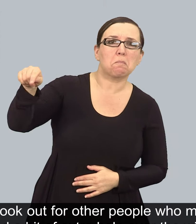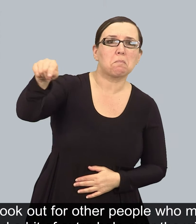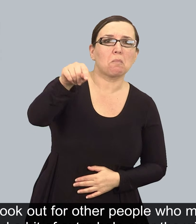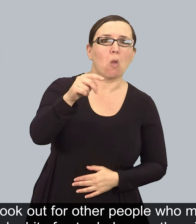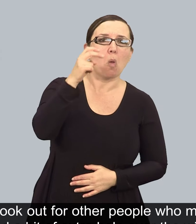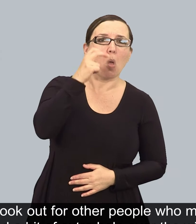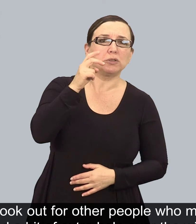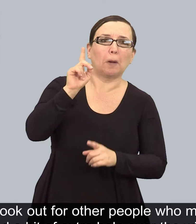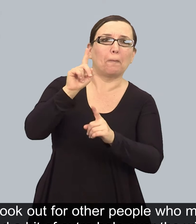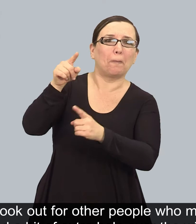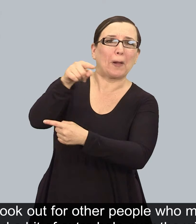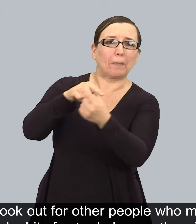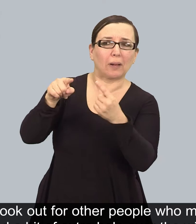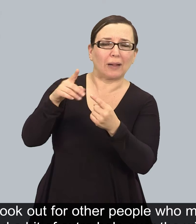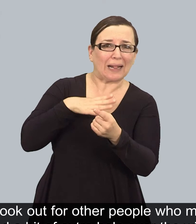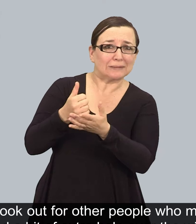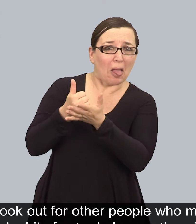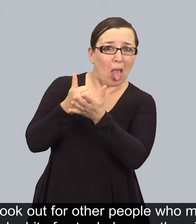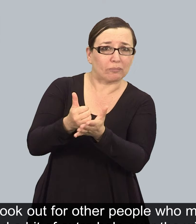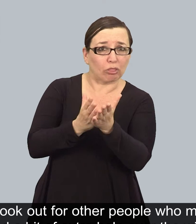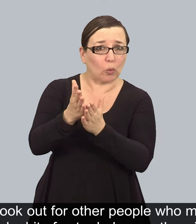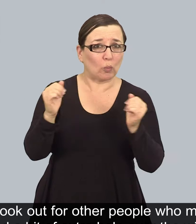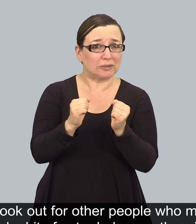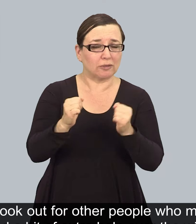Look out for other people who may need a bit of extra help over the winter.